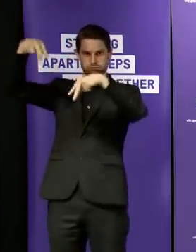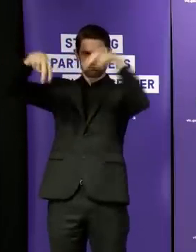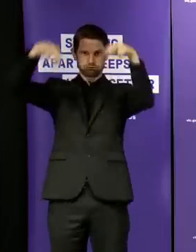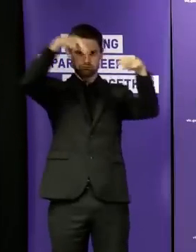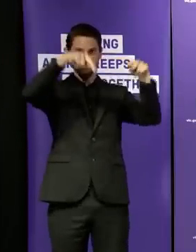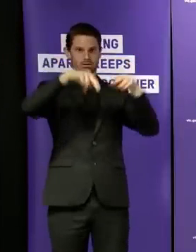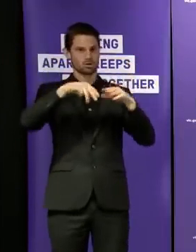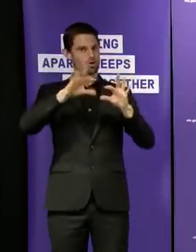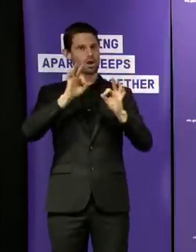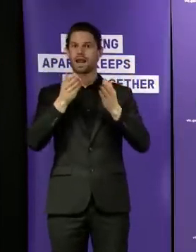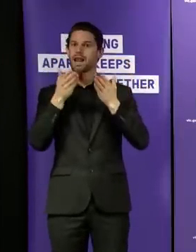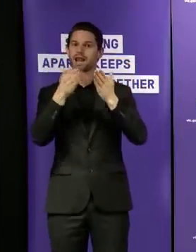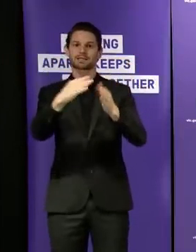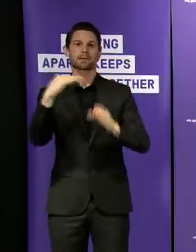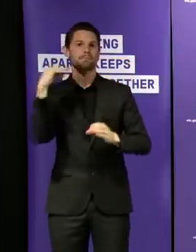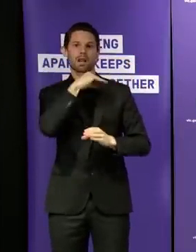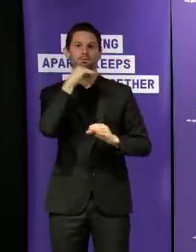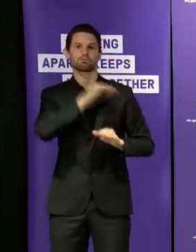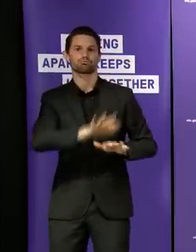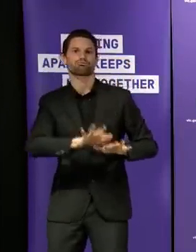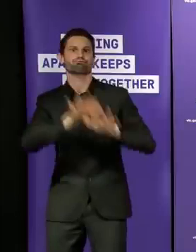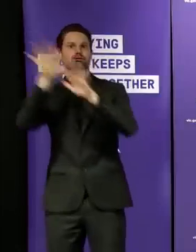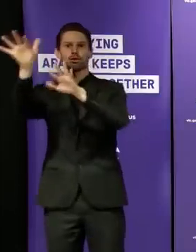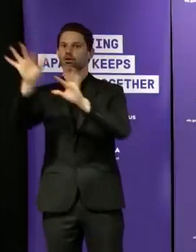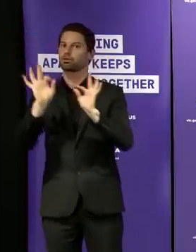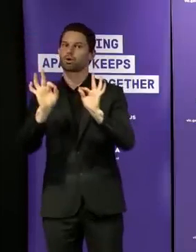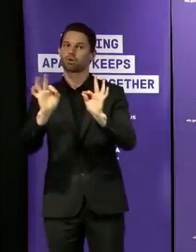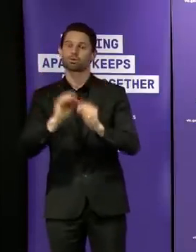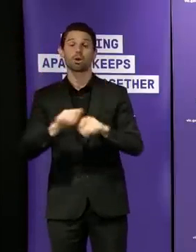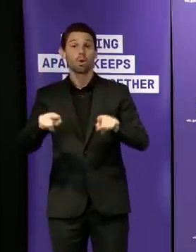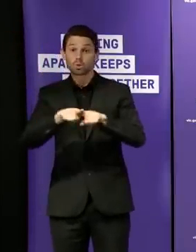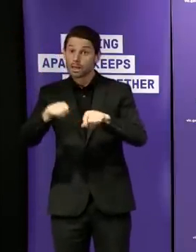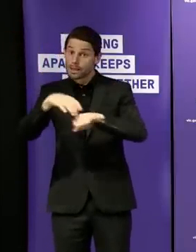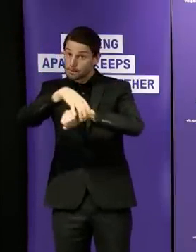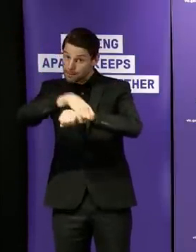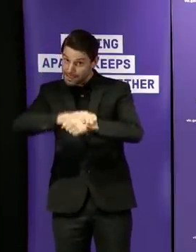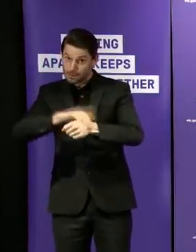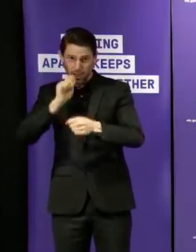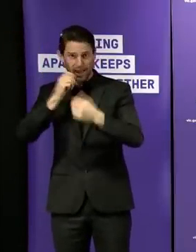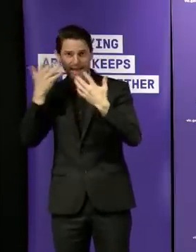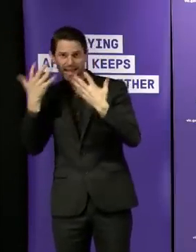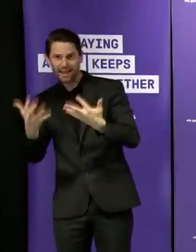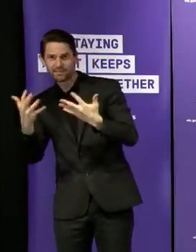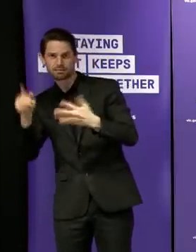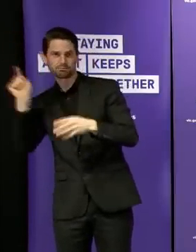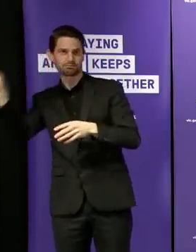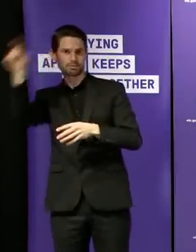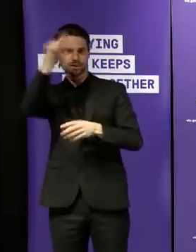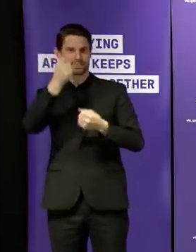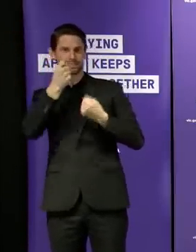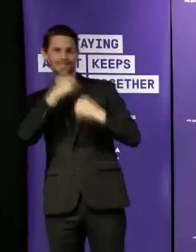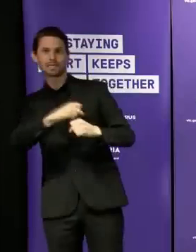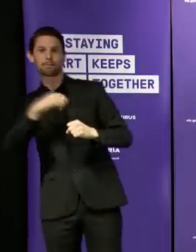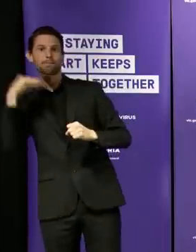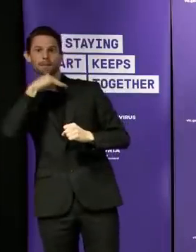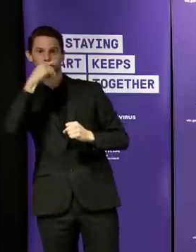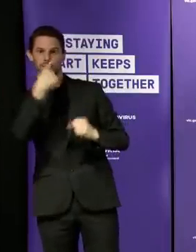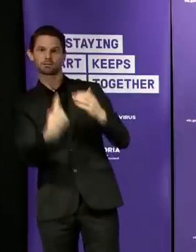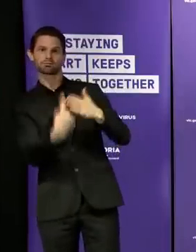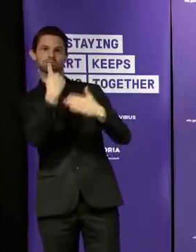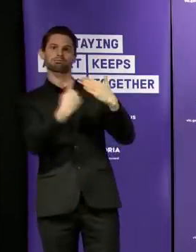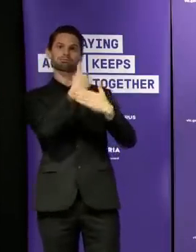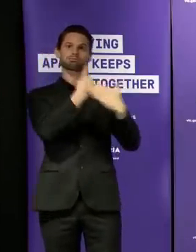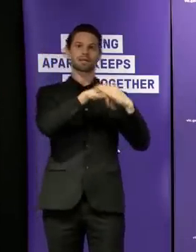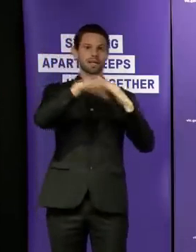like 40 people inside a pub, because it is a lower virus community than Melbourne. We have to,